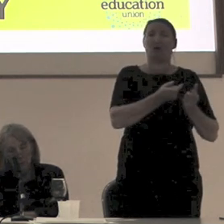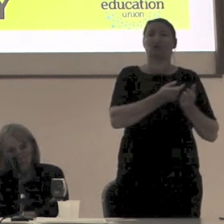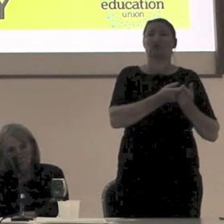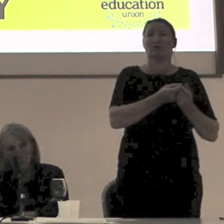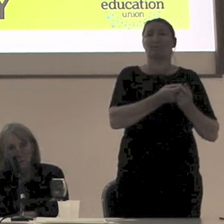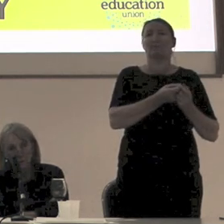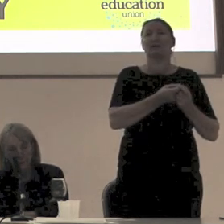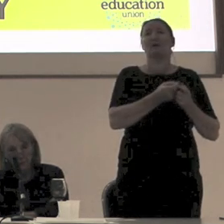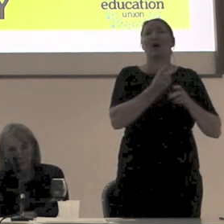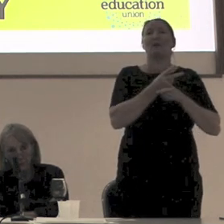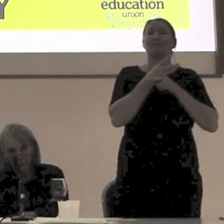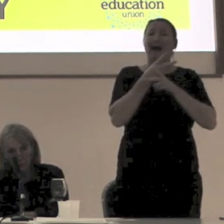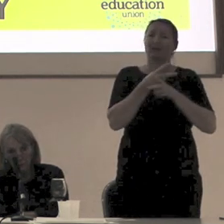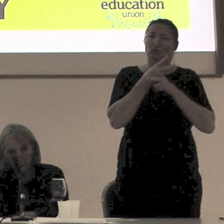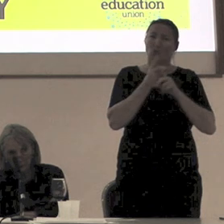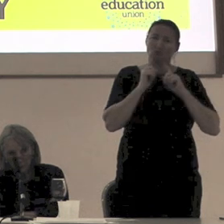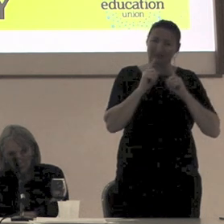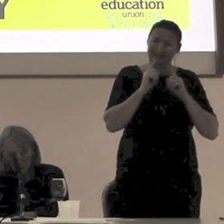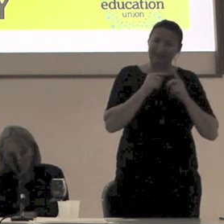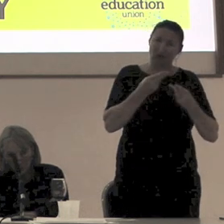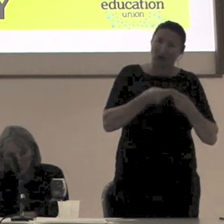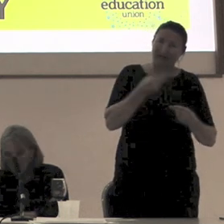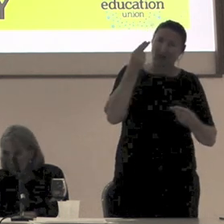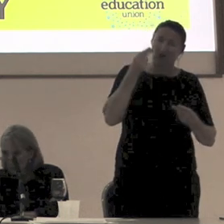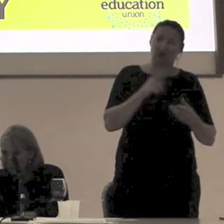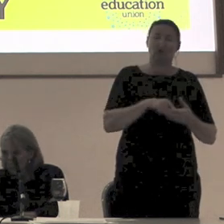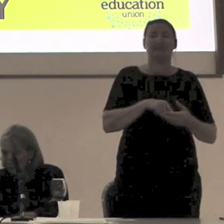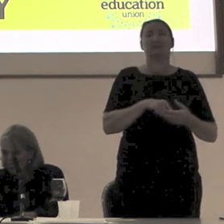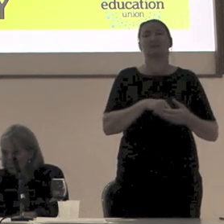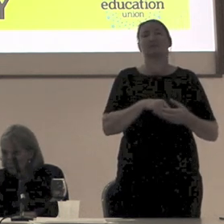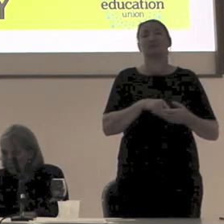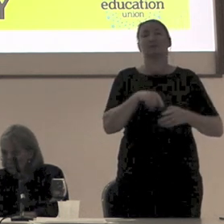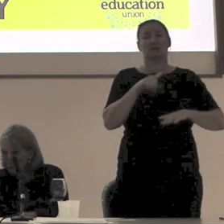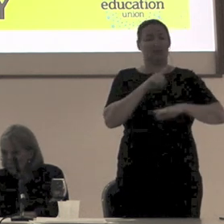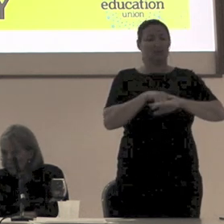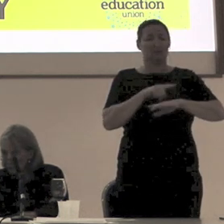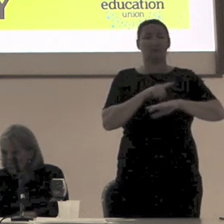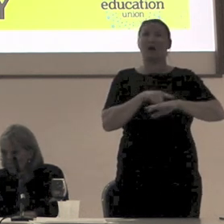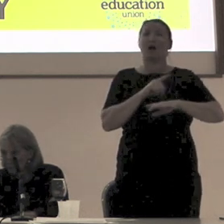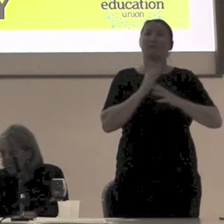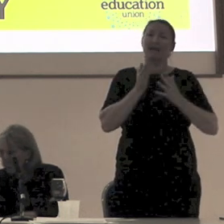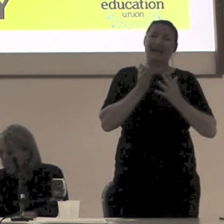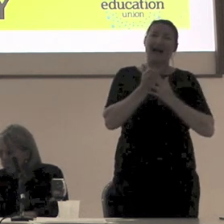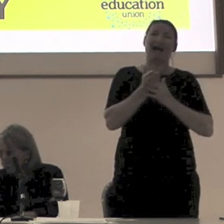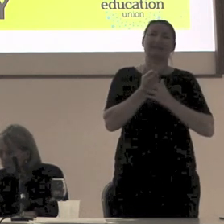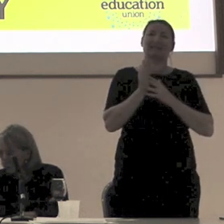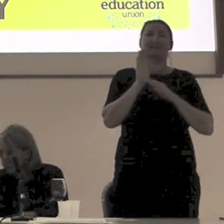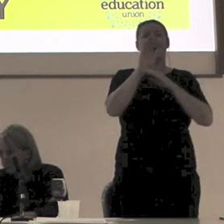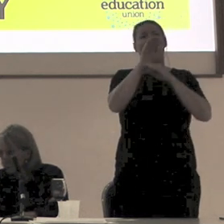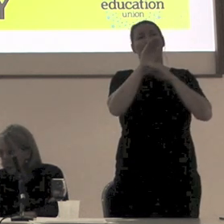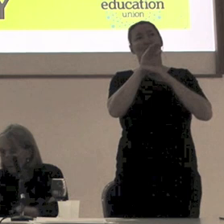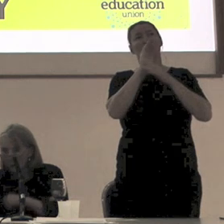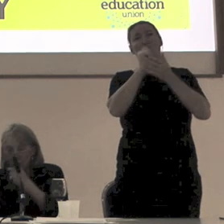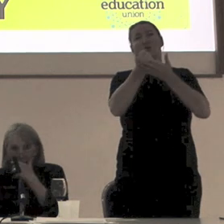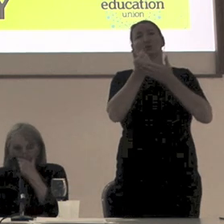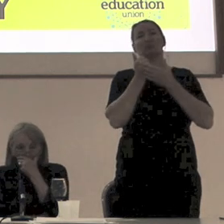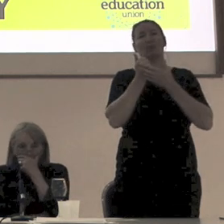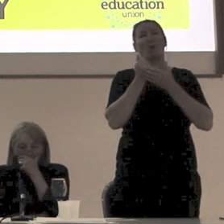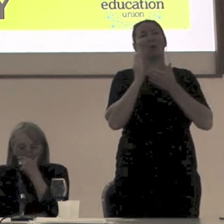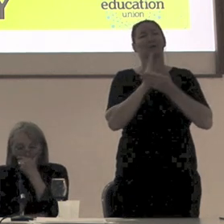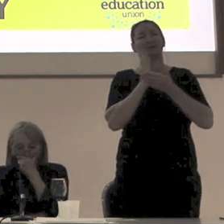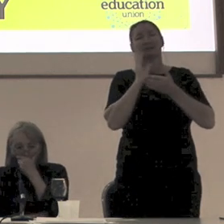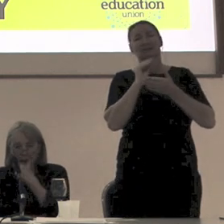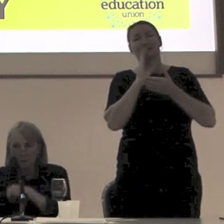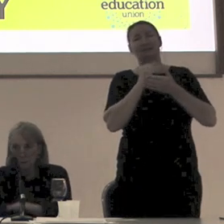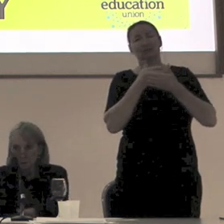of pastoral teams in schools, timely access to specialists, external support from EP, speech and language